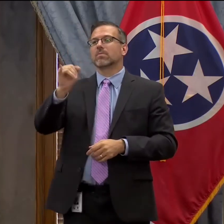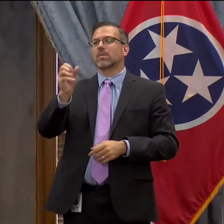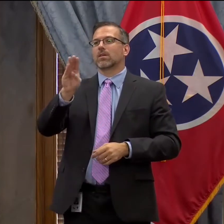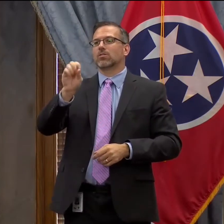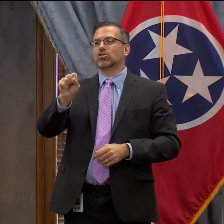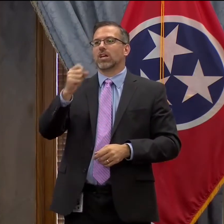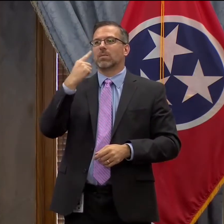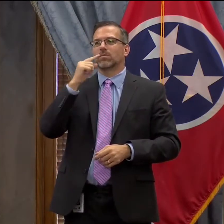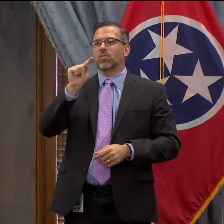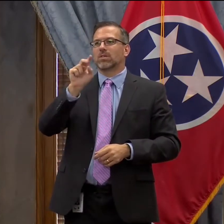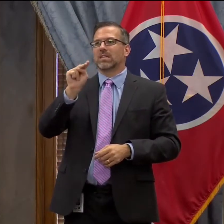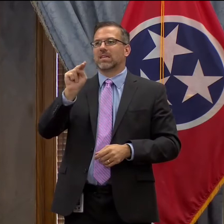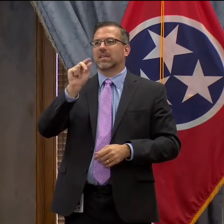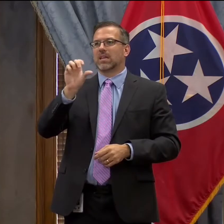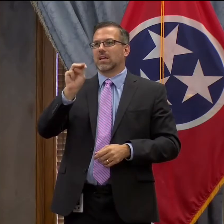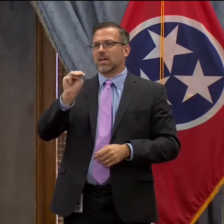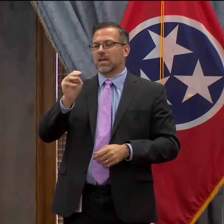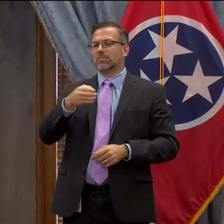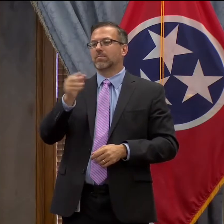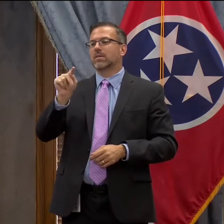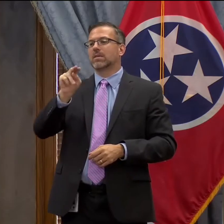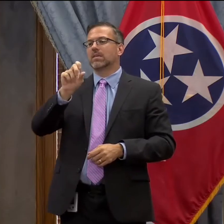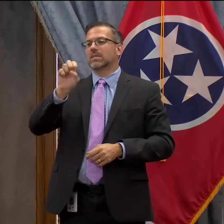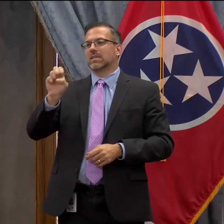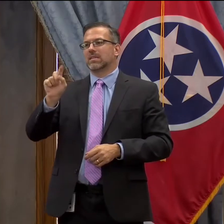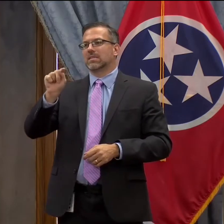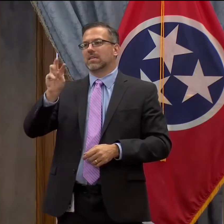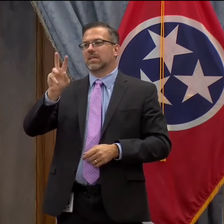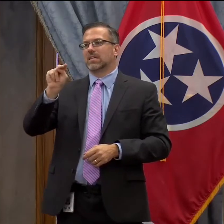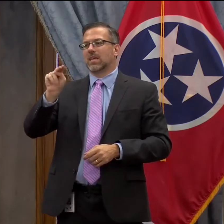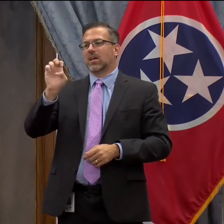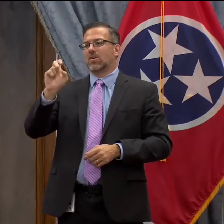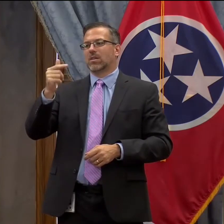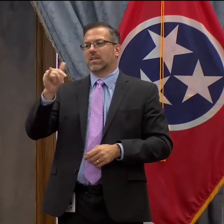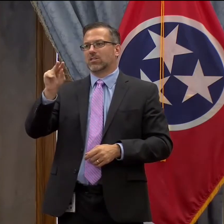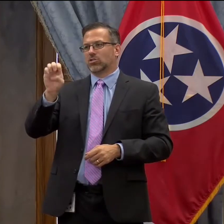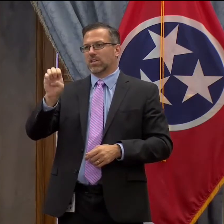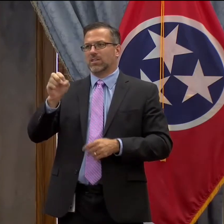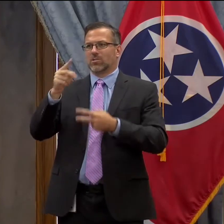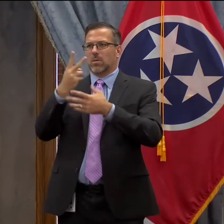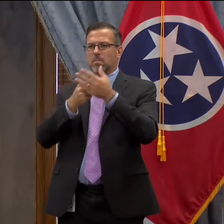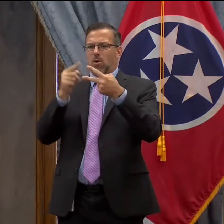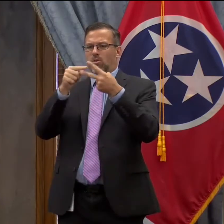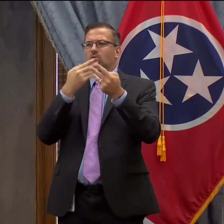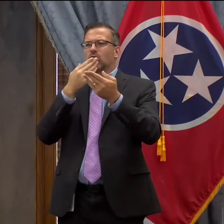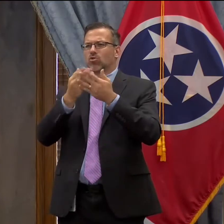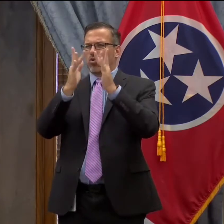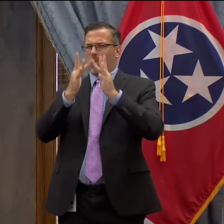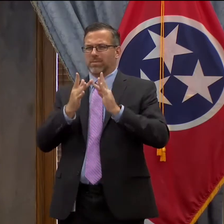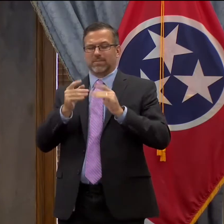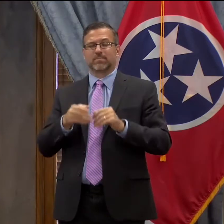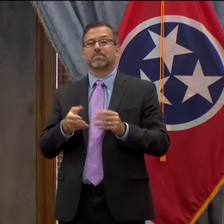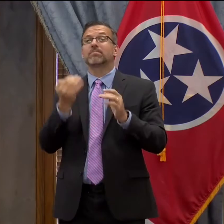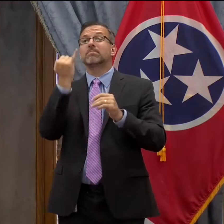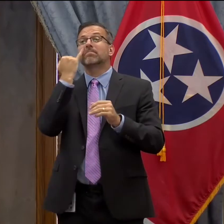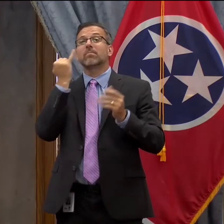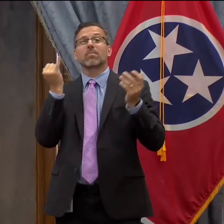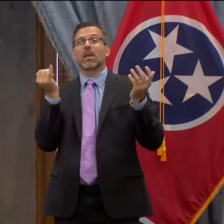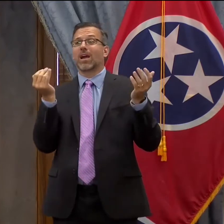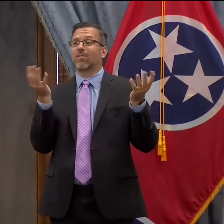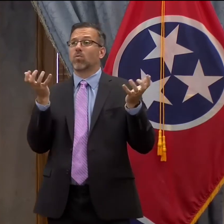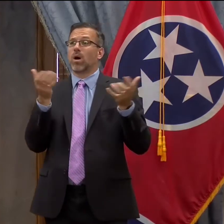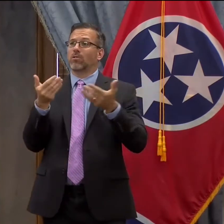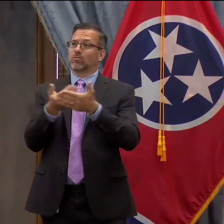jobsfortn.com and the Tennessee Talent Exchange are great resources for Tennesseans looking for work. For some that are looking for a new job, it's